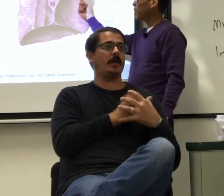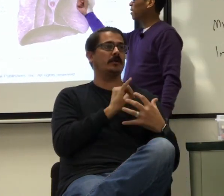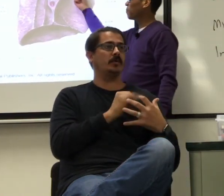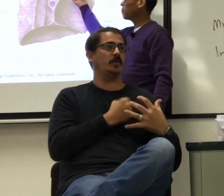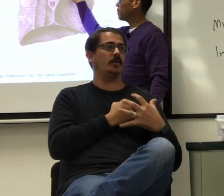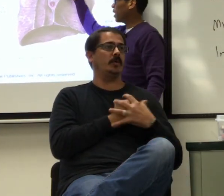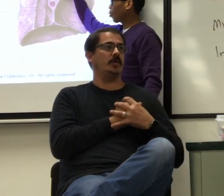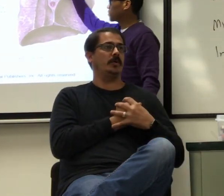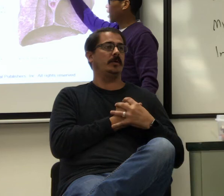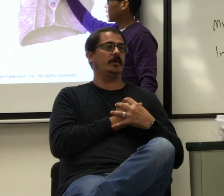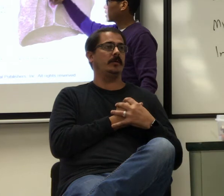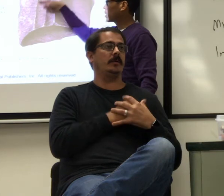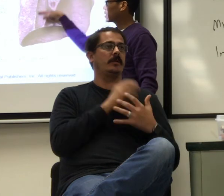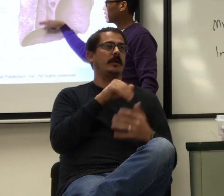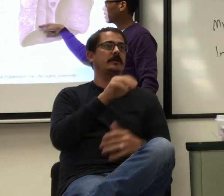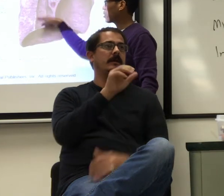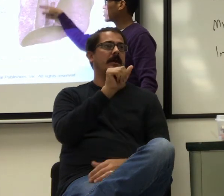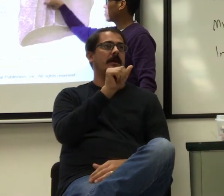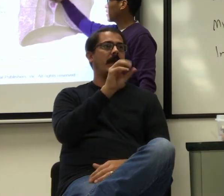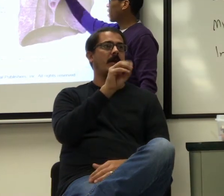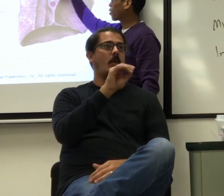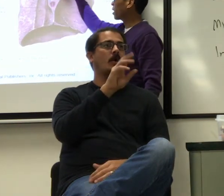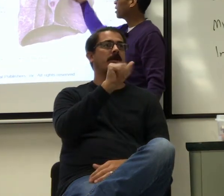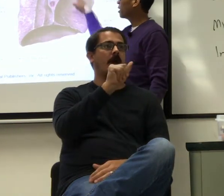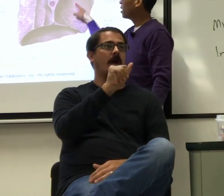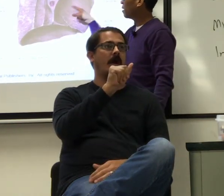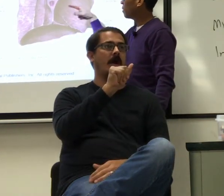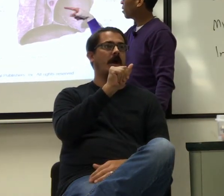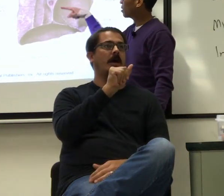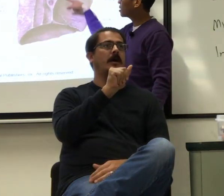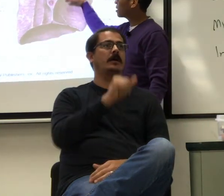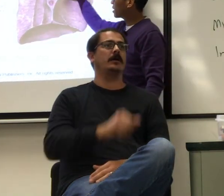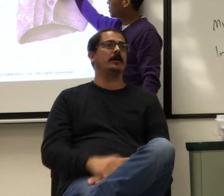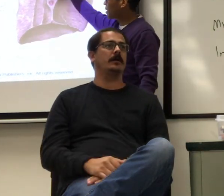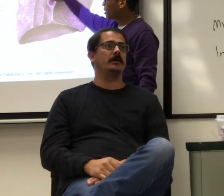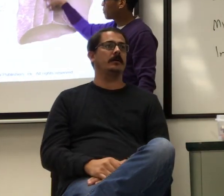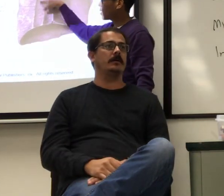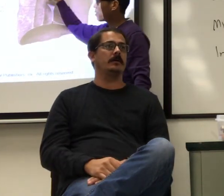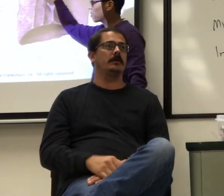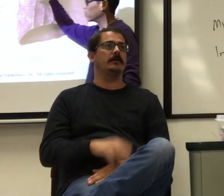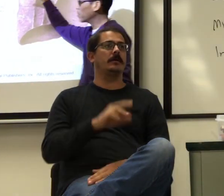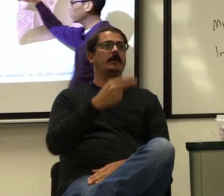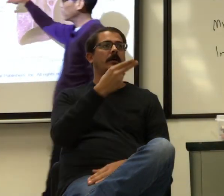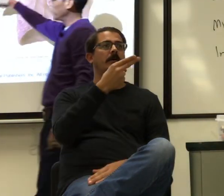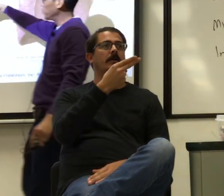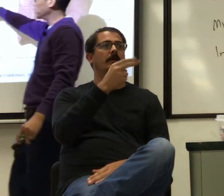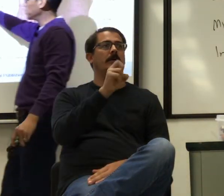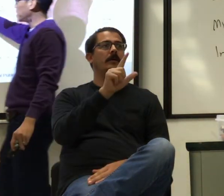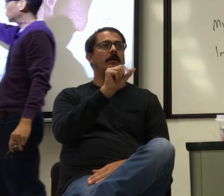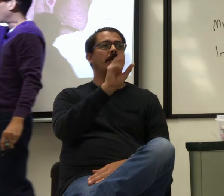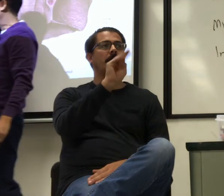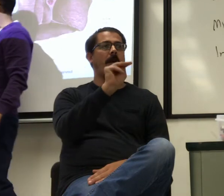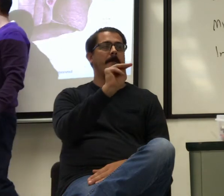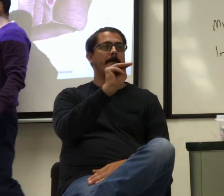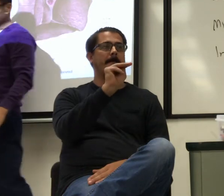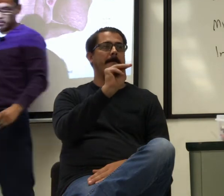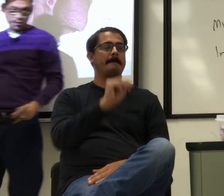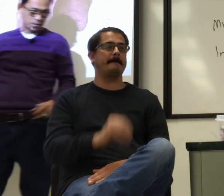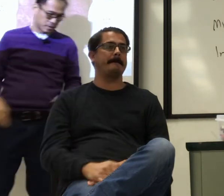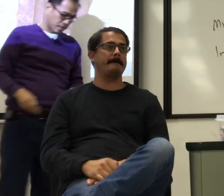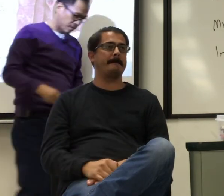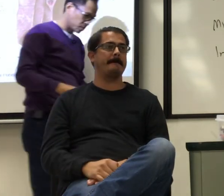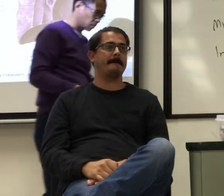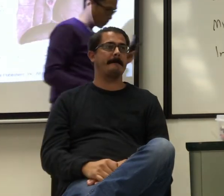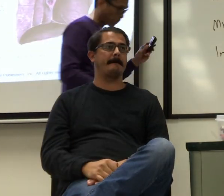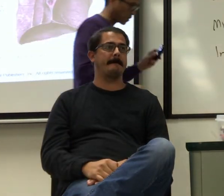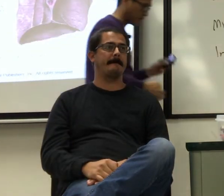would be aorta, the impression of the aorta. So let's look at the hilum here. You can see, well, okay, let me just